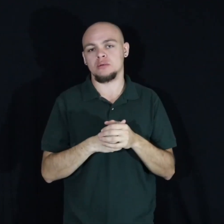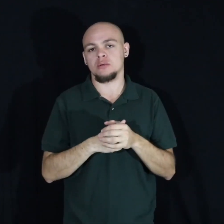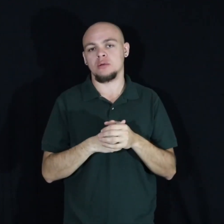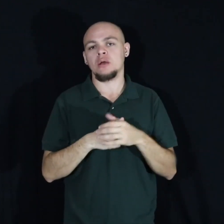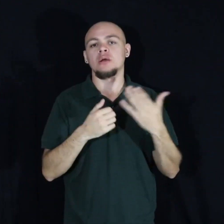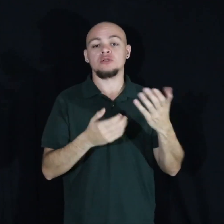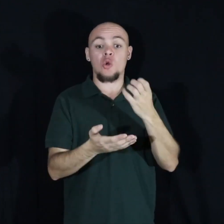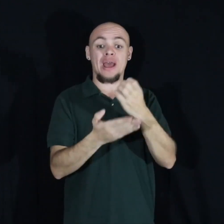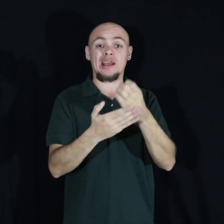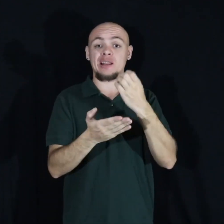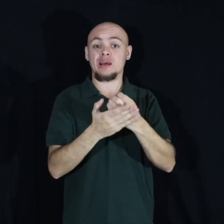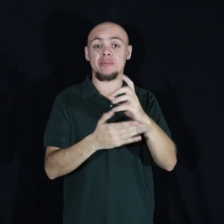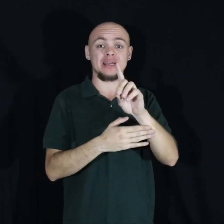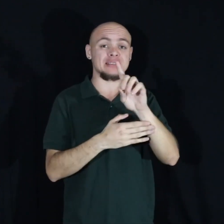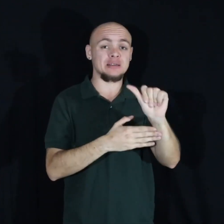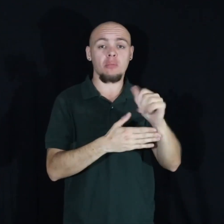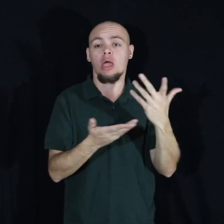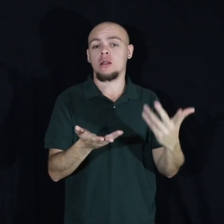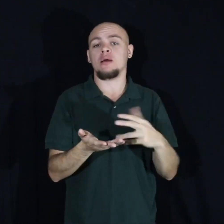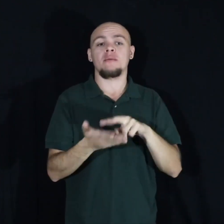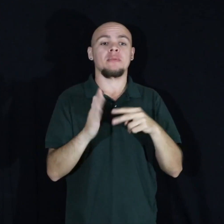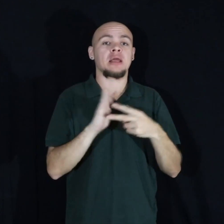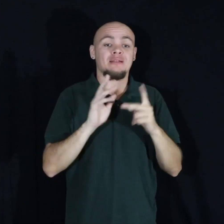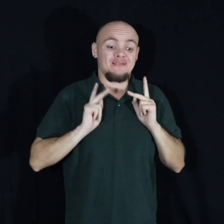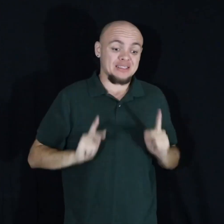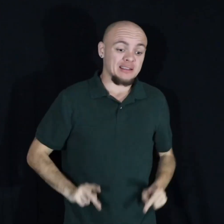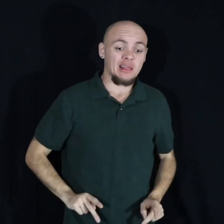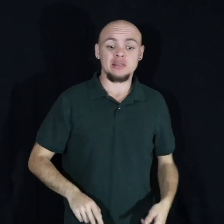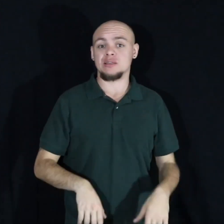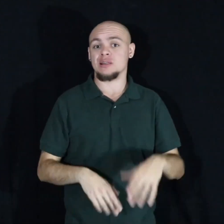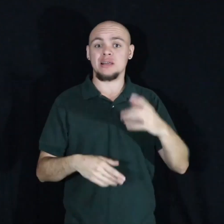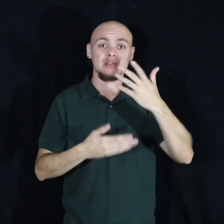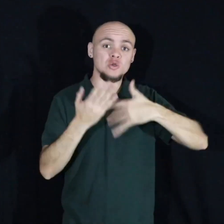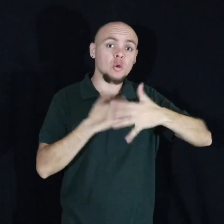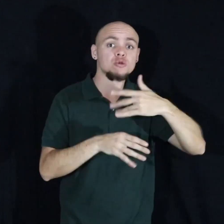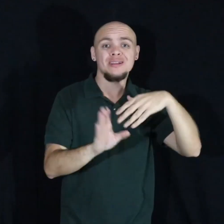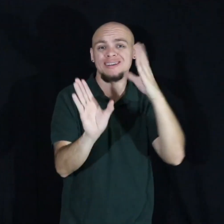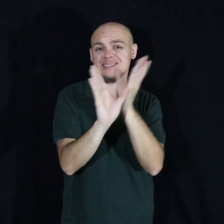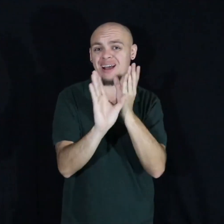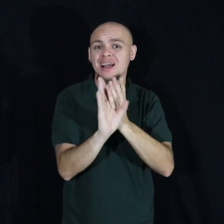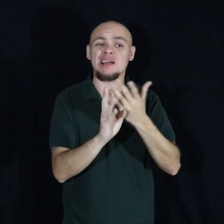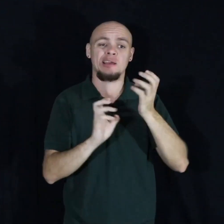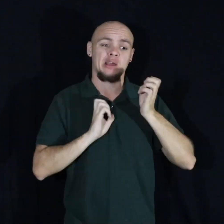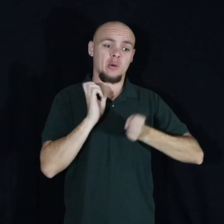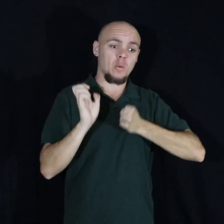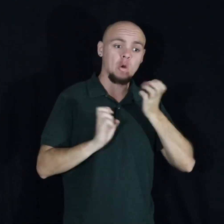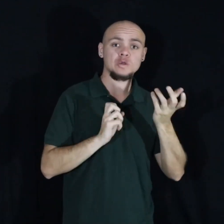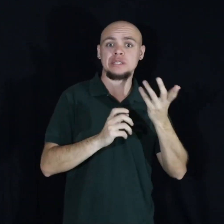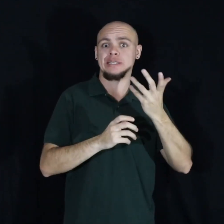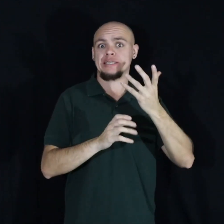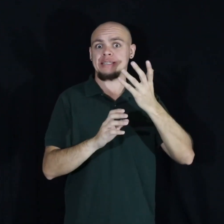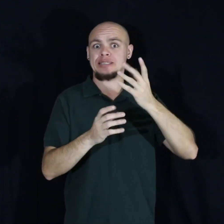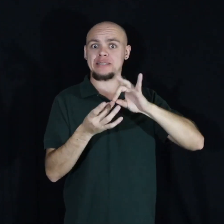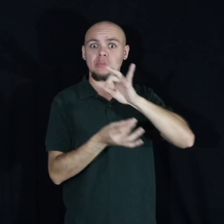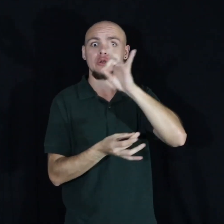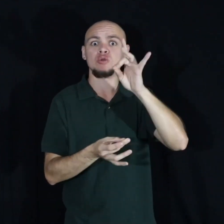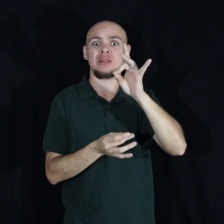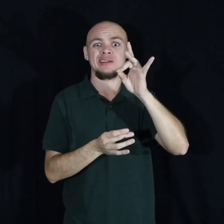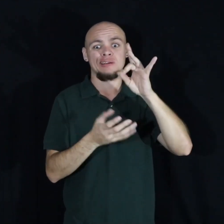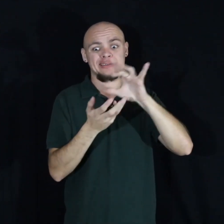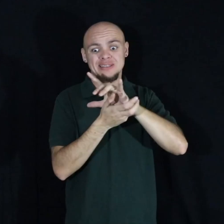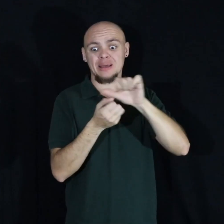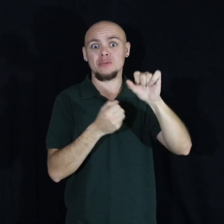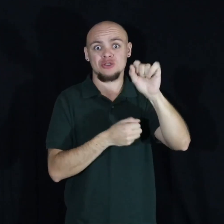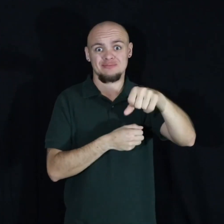levels: socially, financially, physiologically, emotionally, spiritually. But most